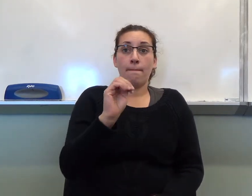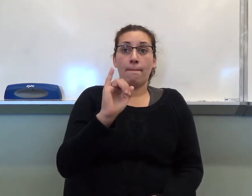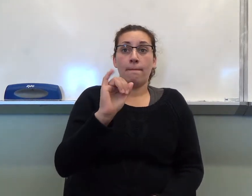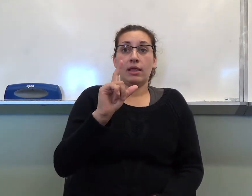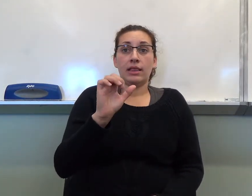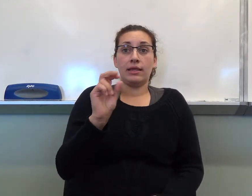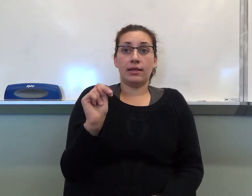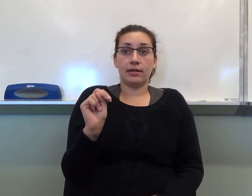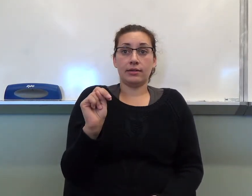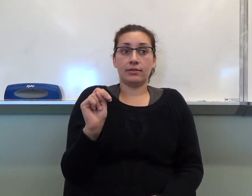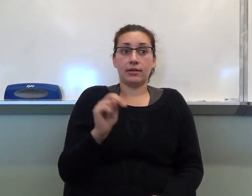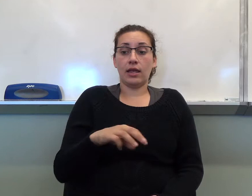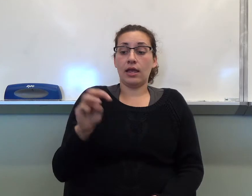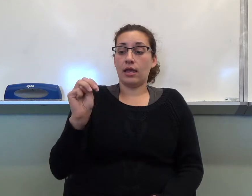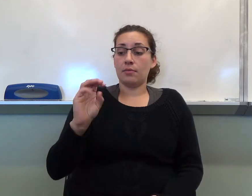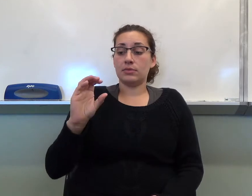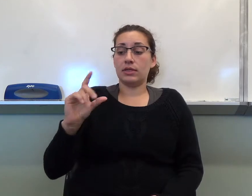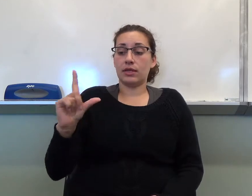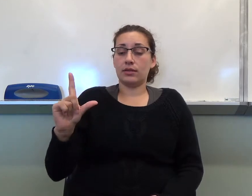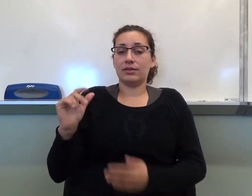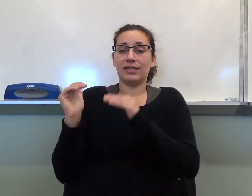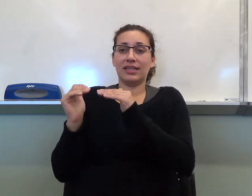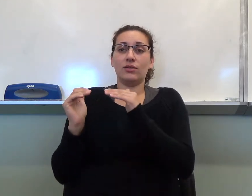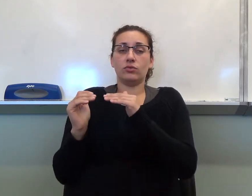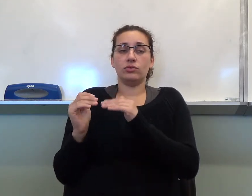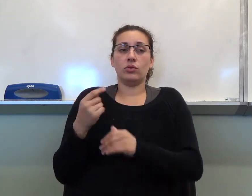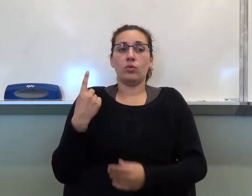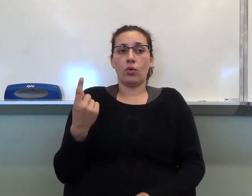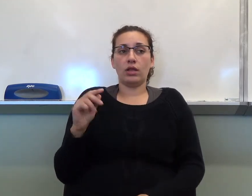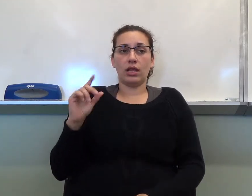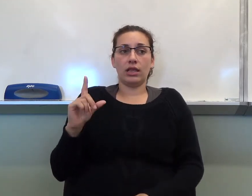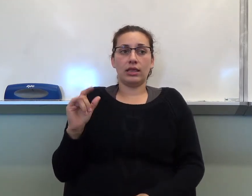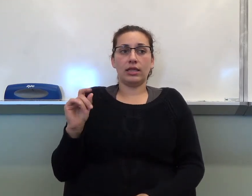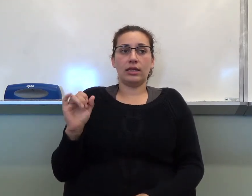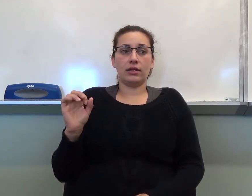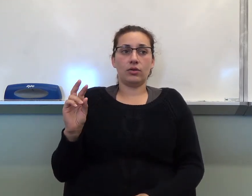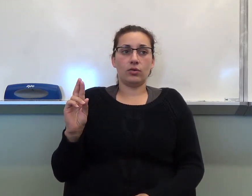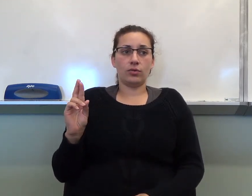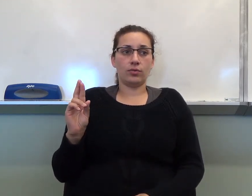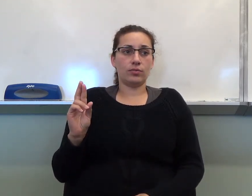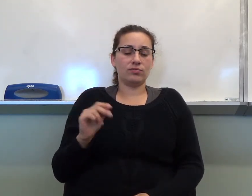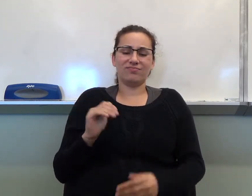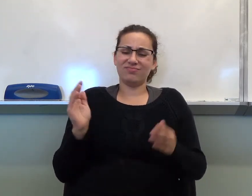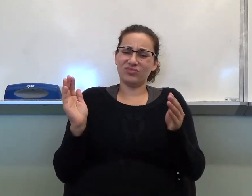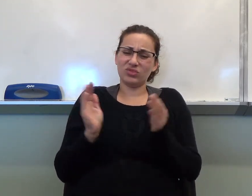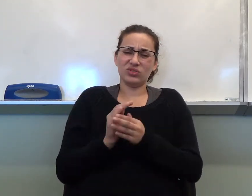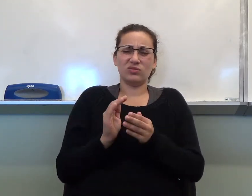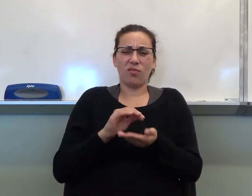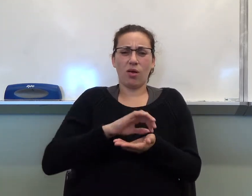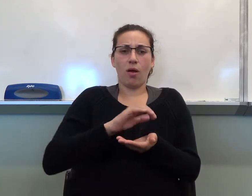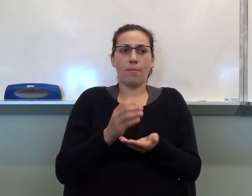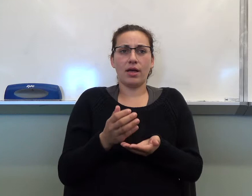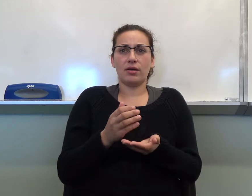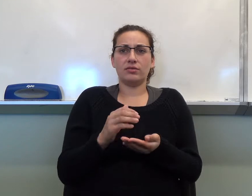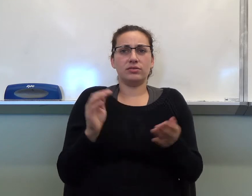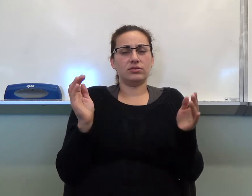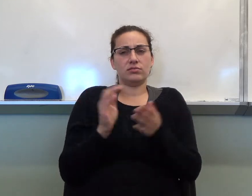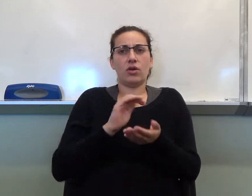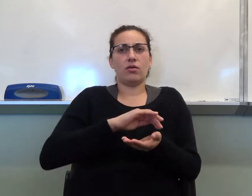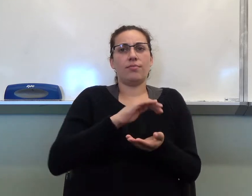MCLs equals 1 liter. And that's a very, very small dosage. A doctor orders